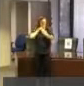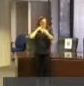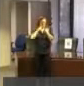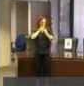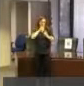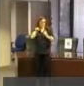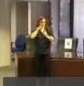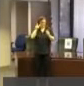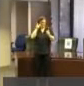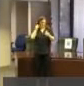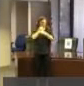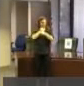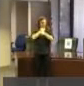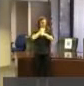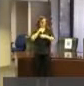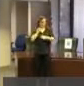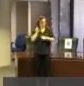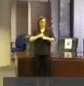not.